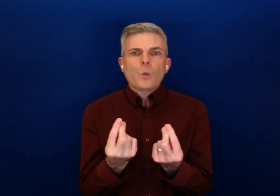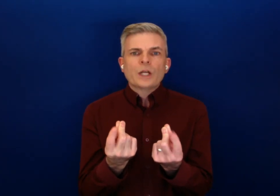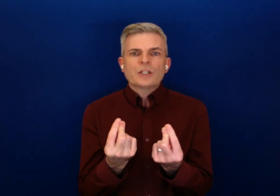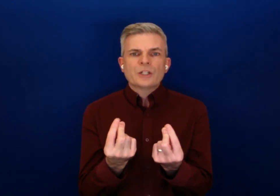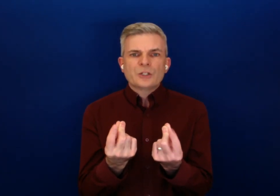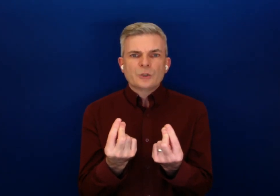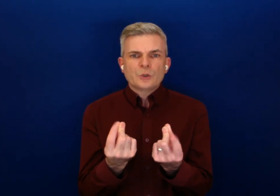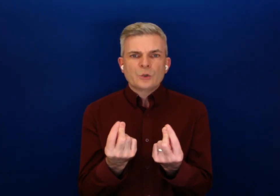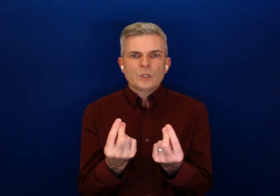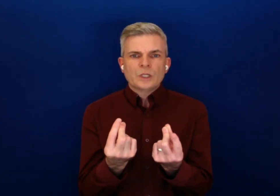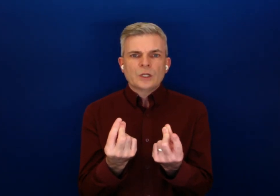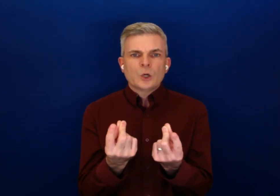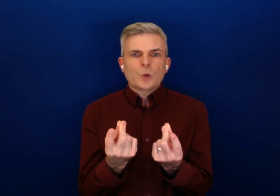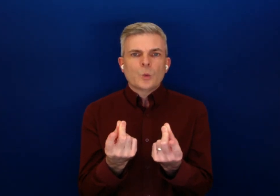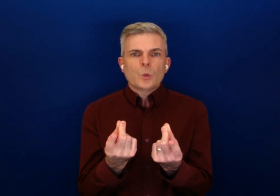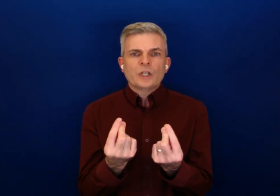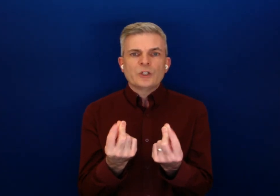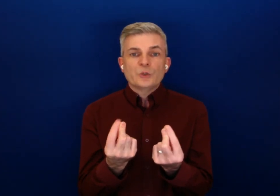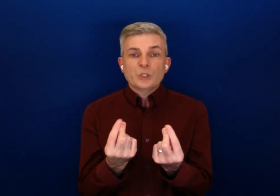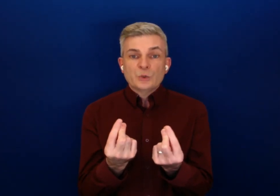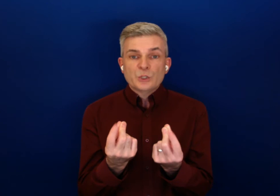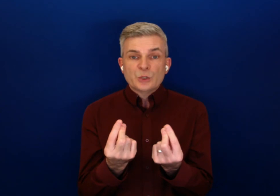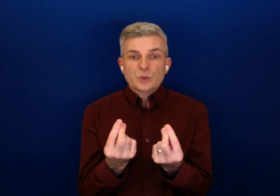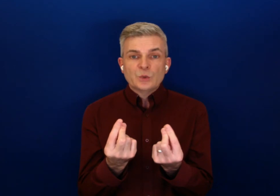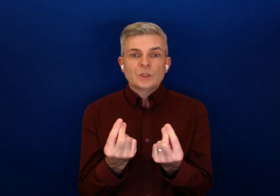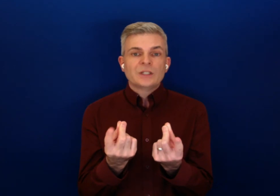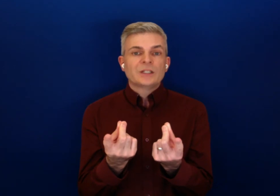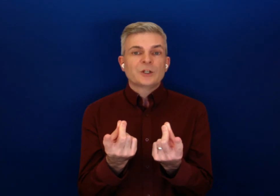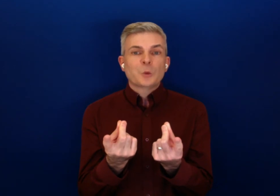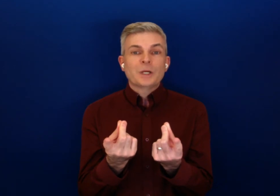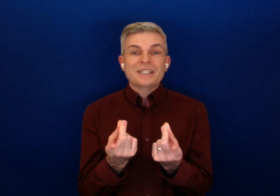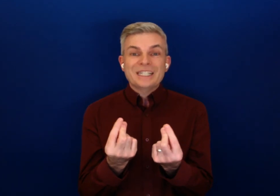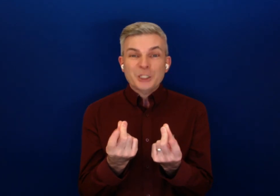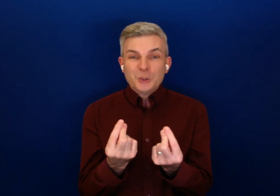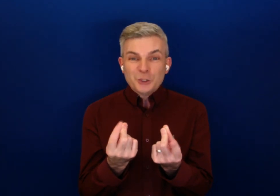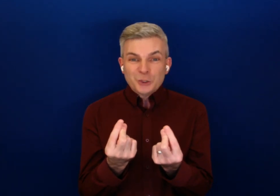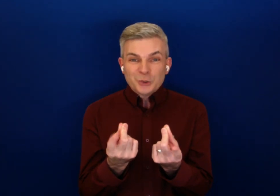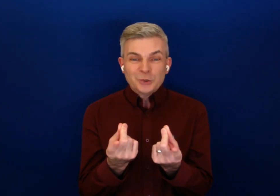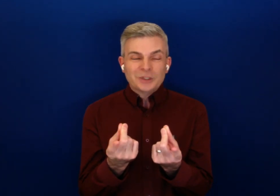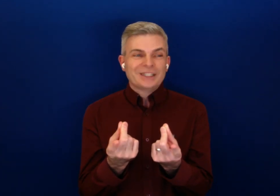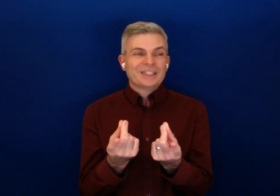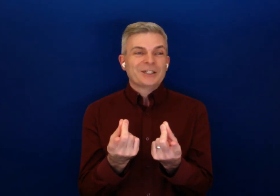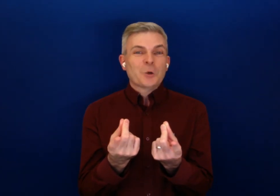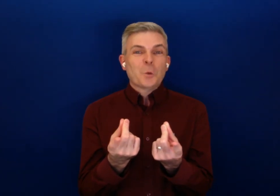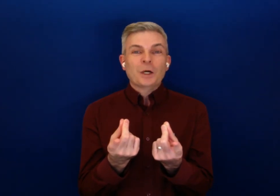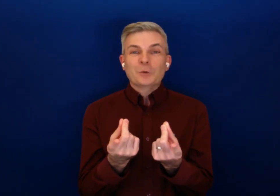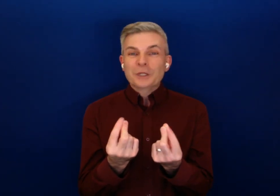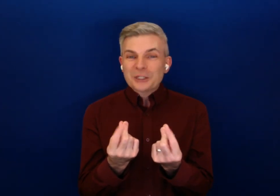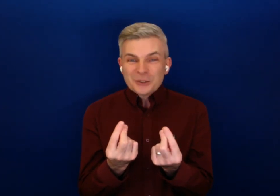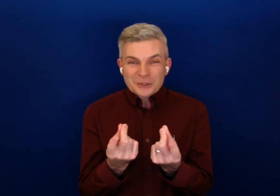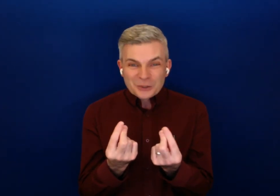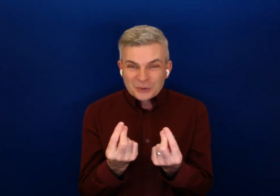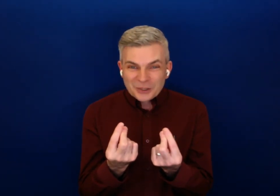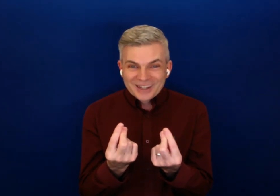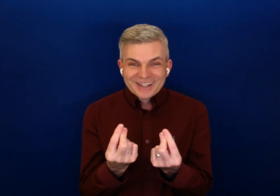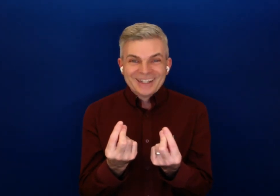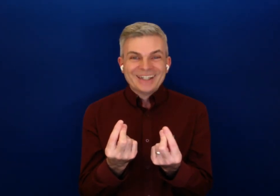what to do, what do you do, what did you do, what will you do.